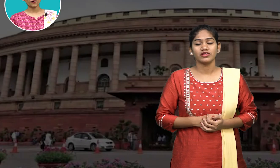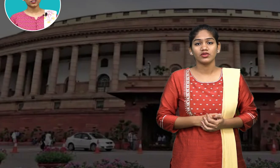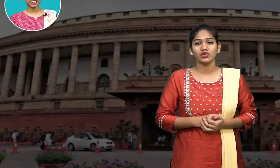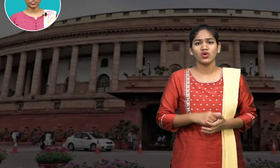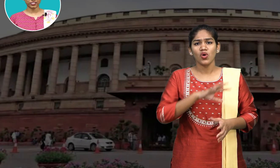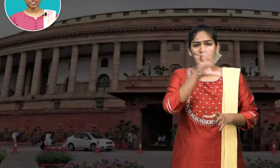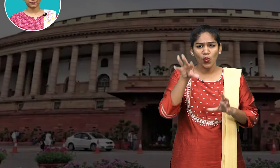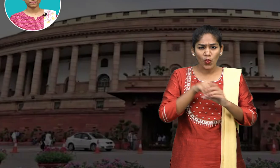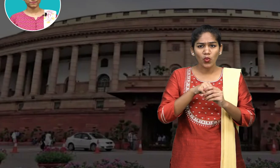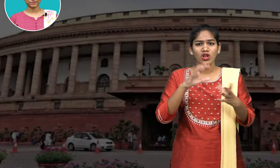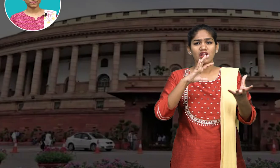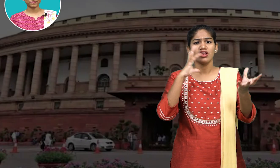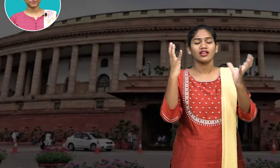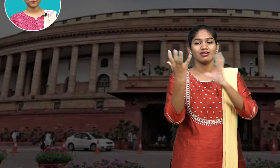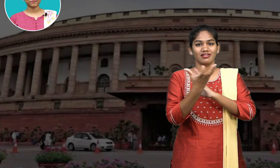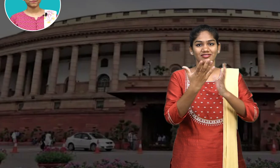to the whole country.